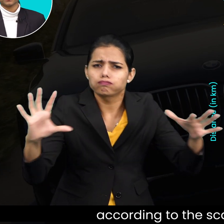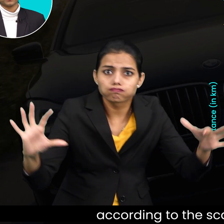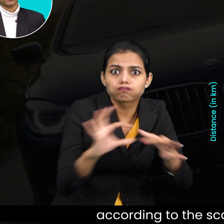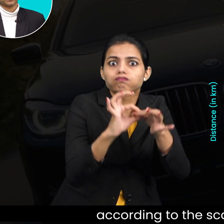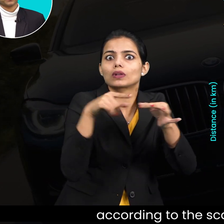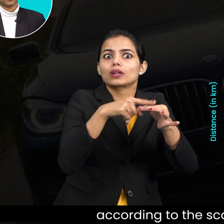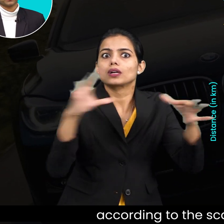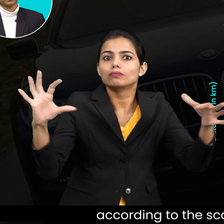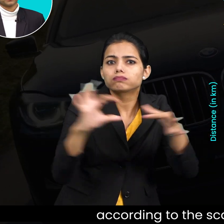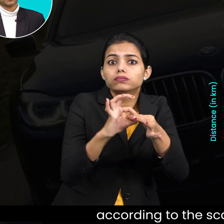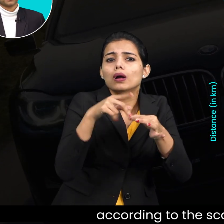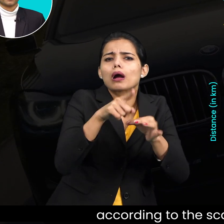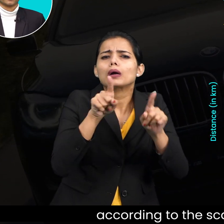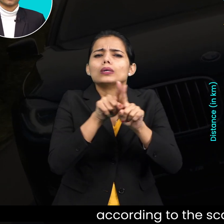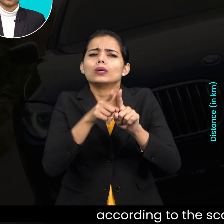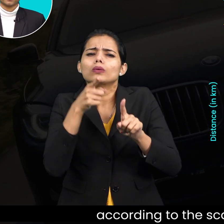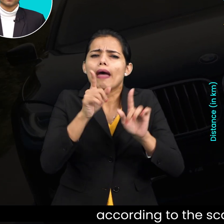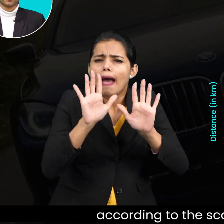chosen.